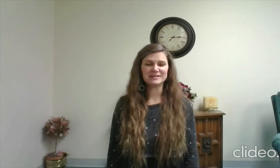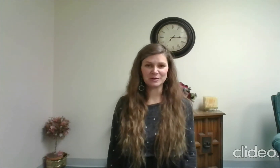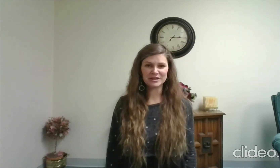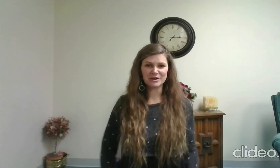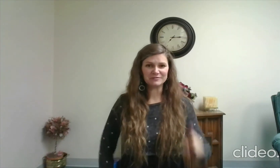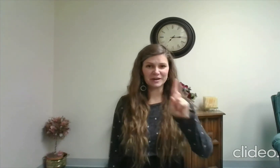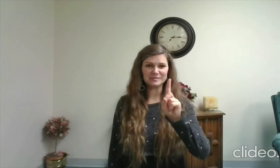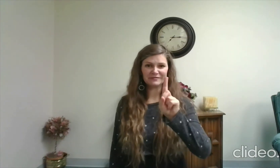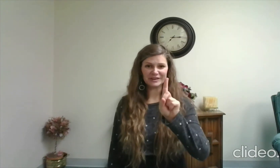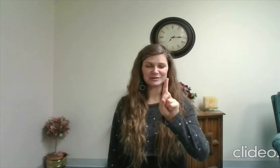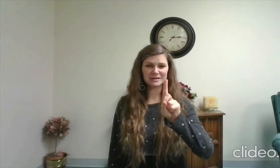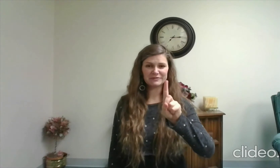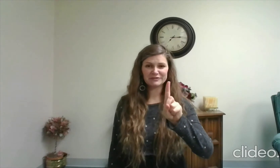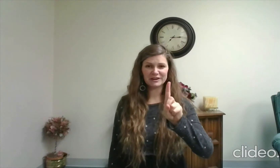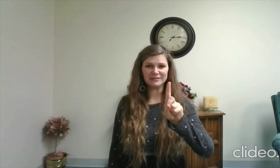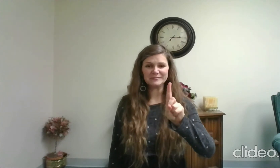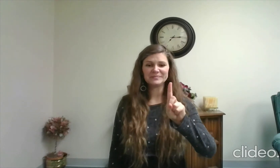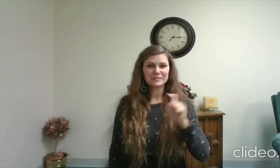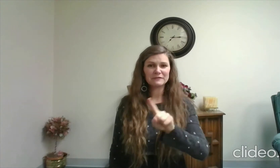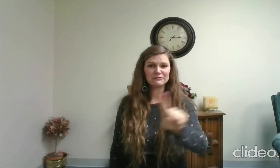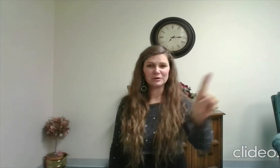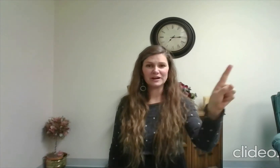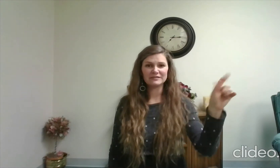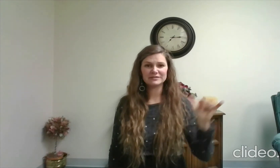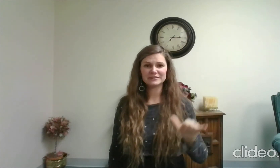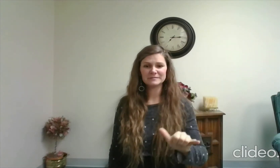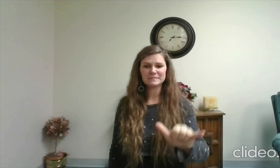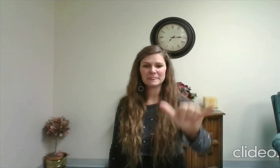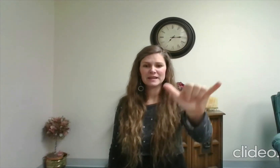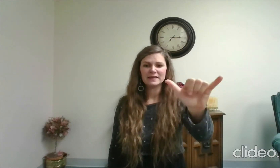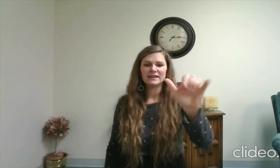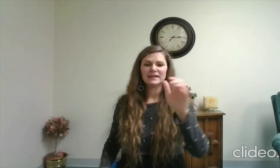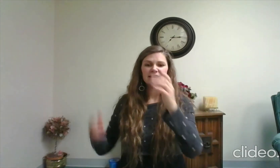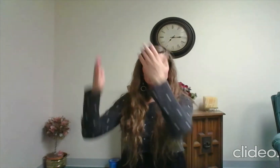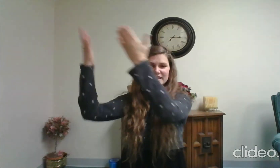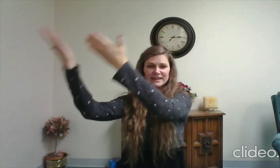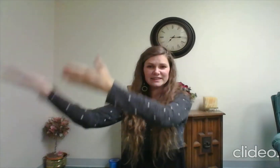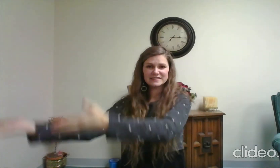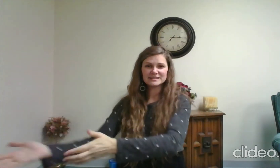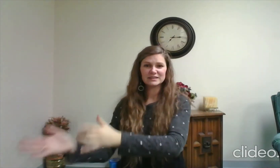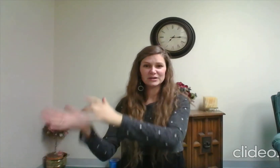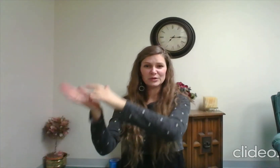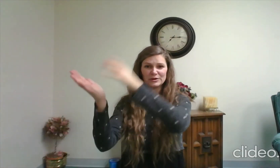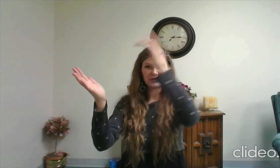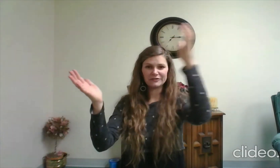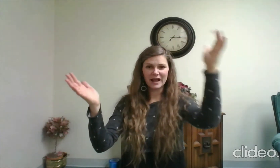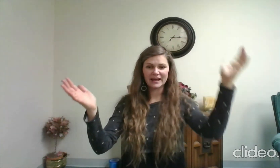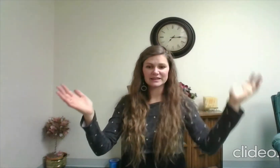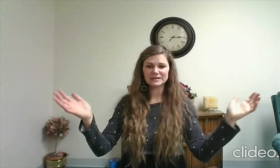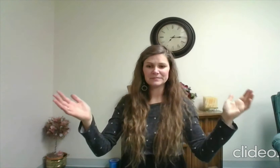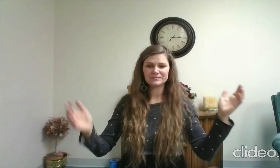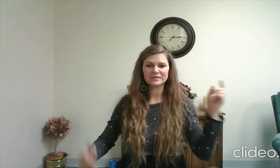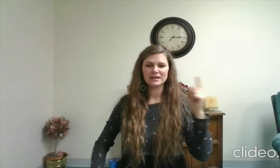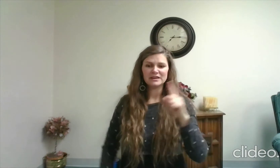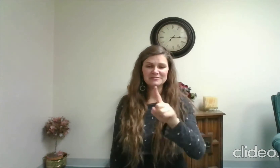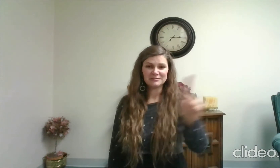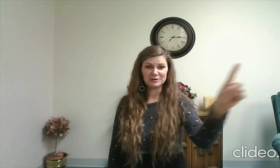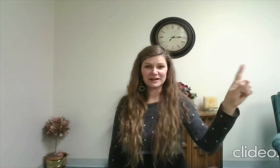Here we go. Fingers up for forever. Forever, he is glorified.